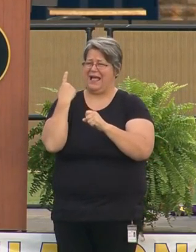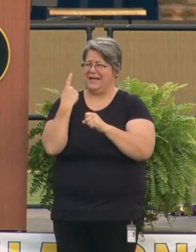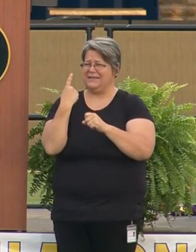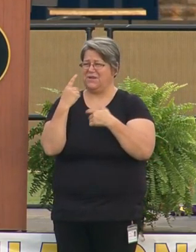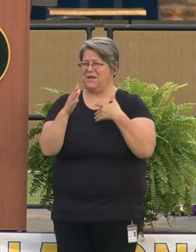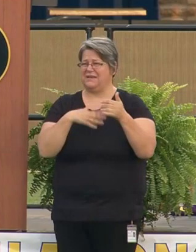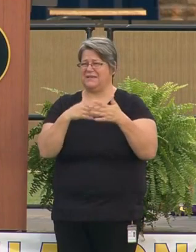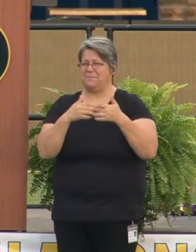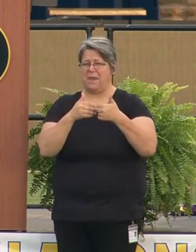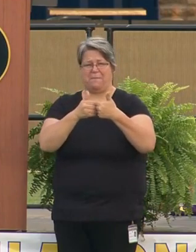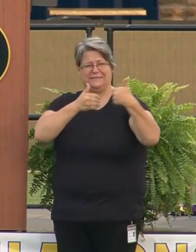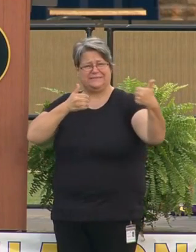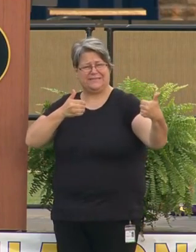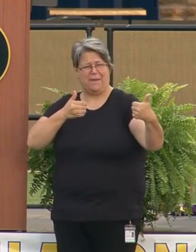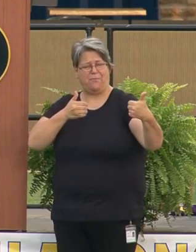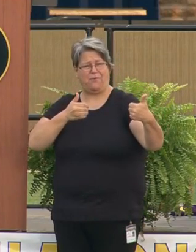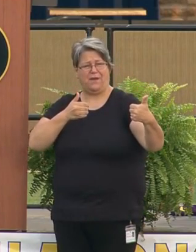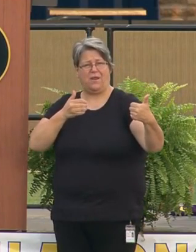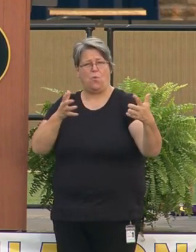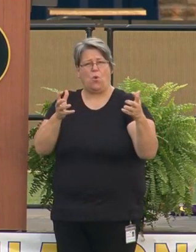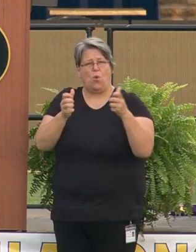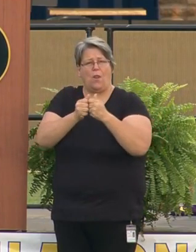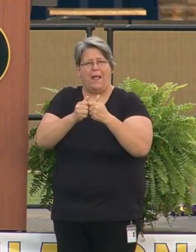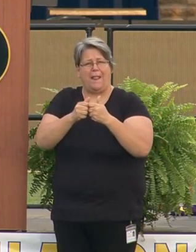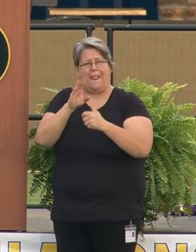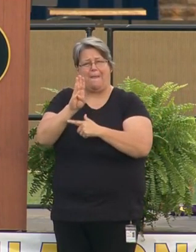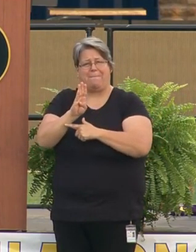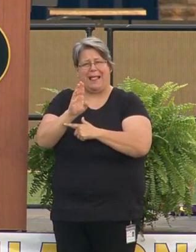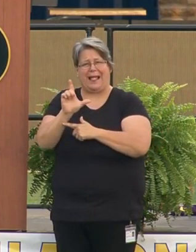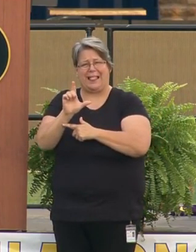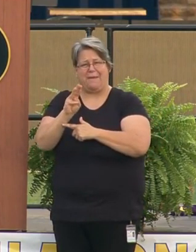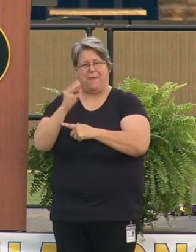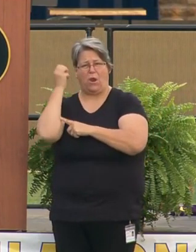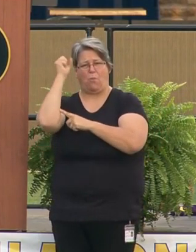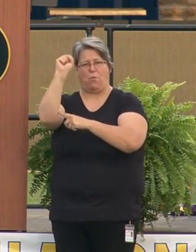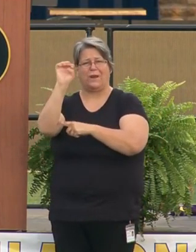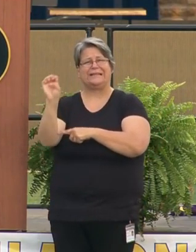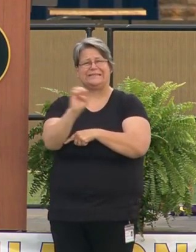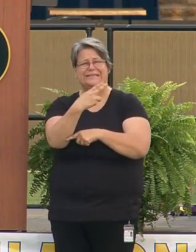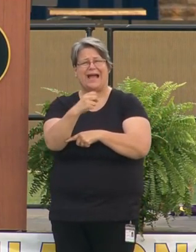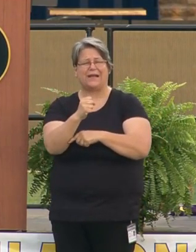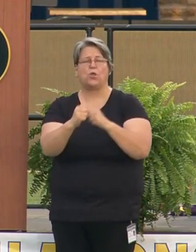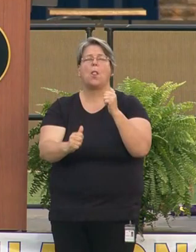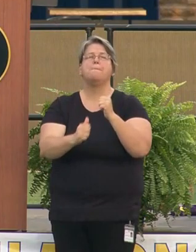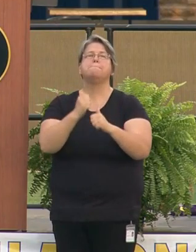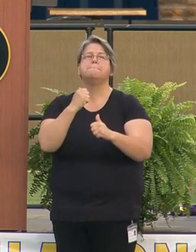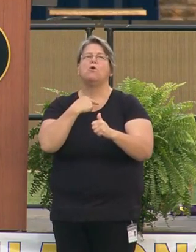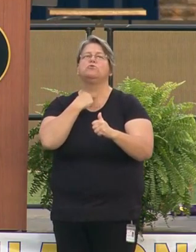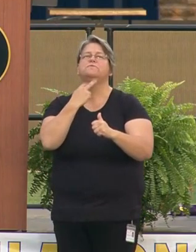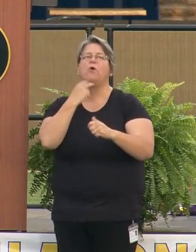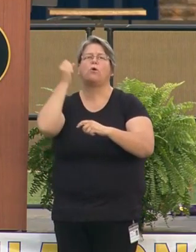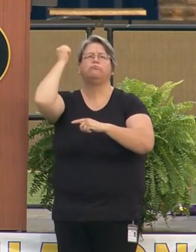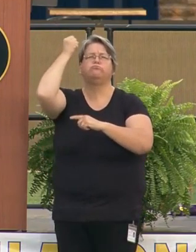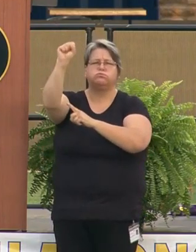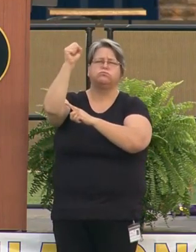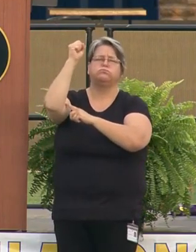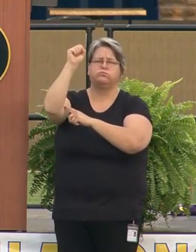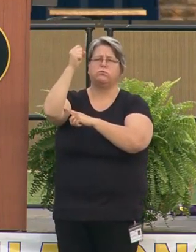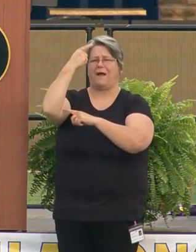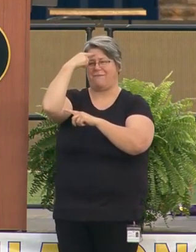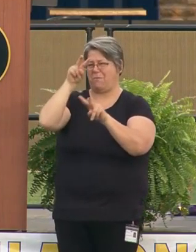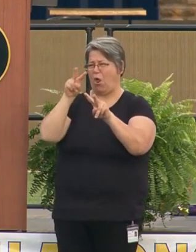being separated, we came together during the Black Lives Matter protest. Our East students were the most vocal. I remember watching